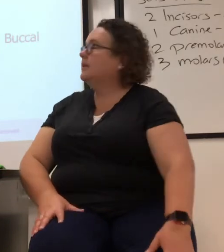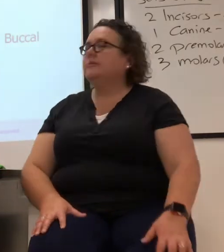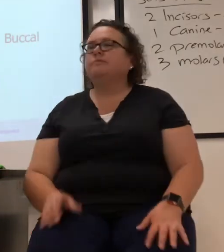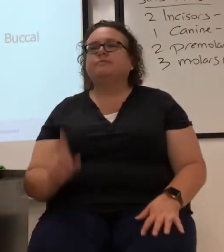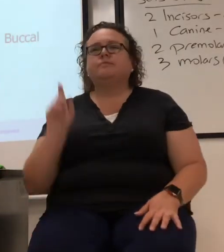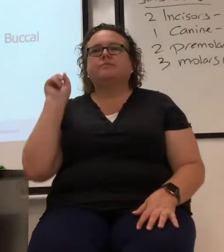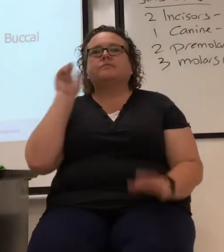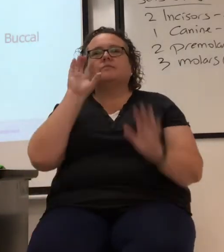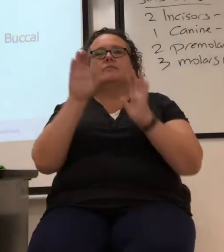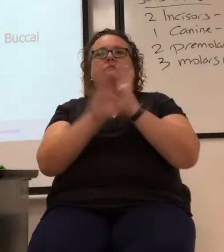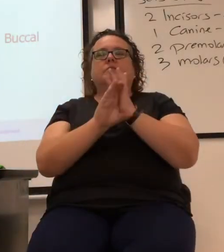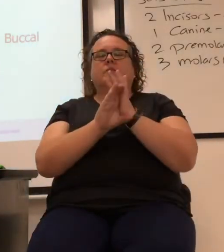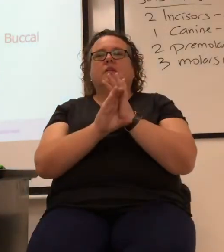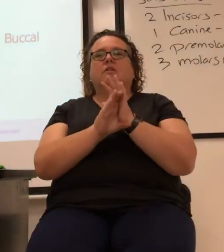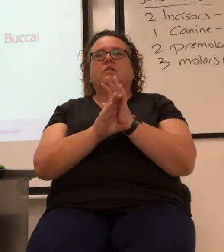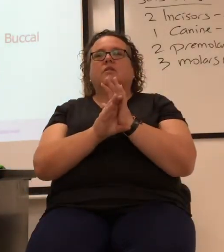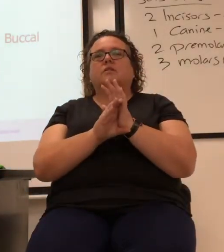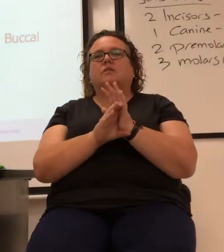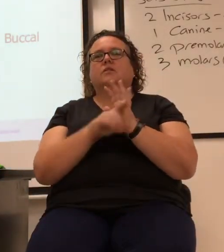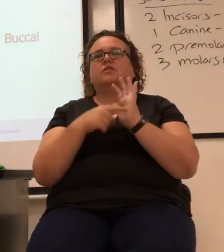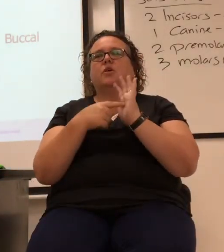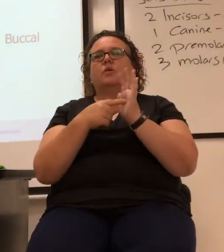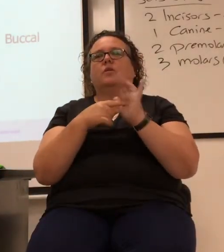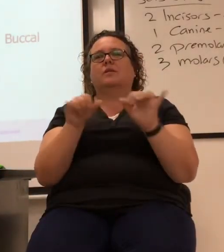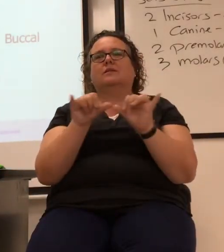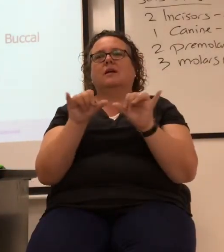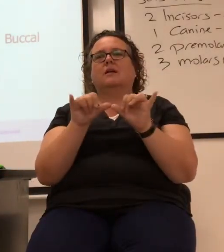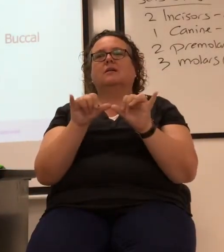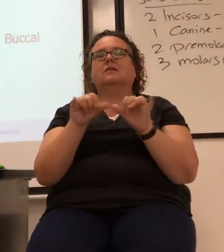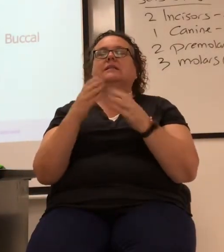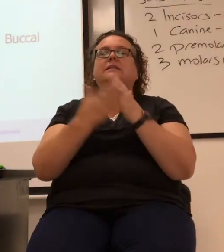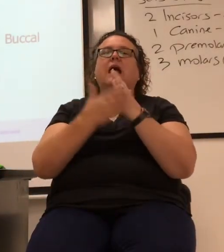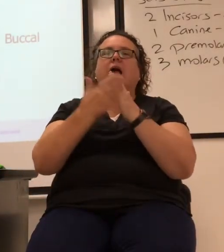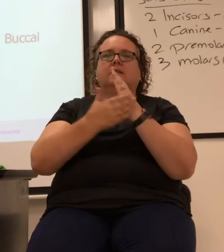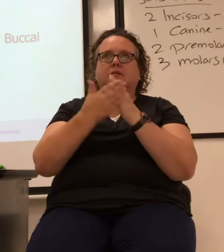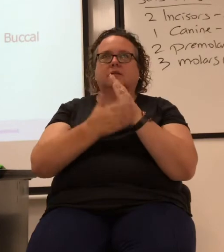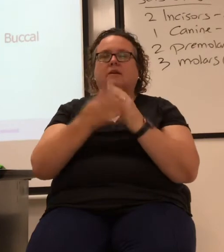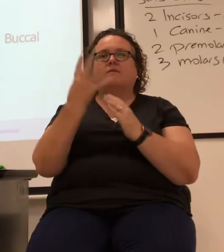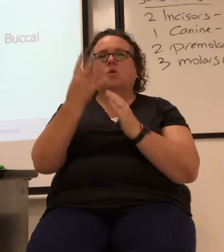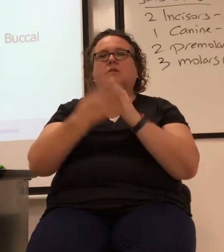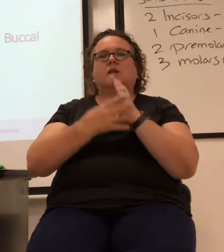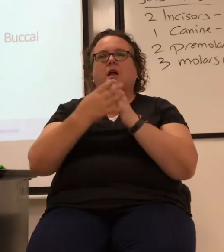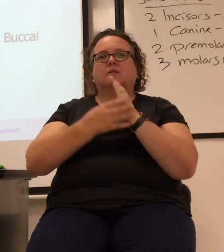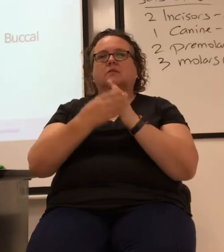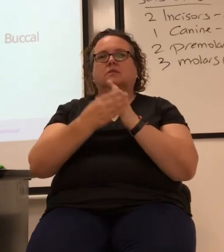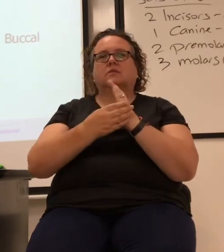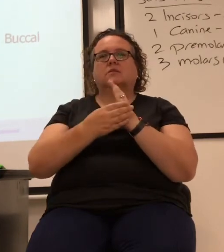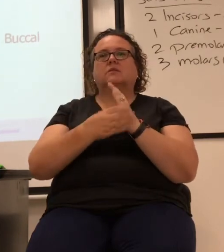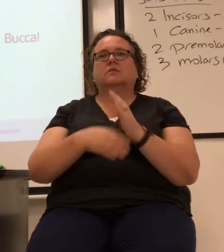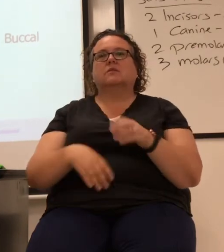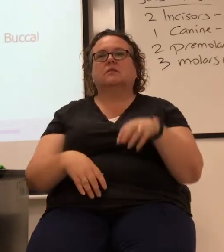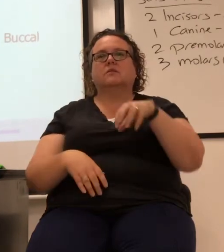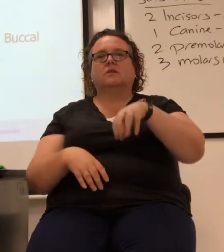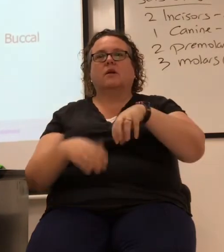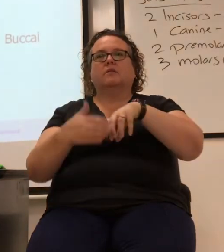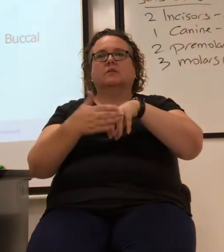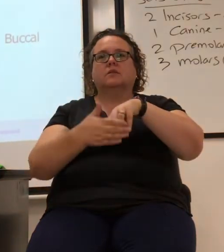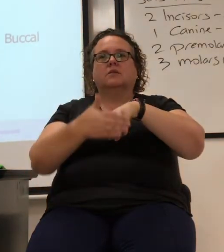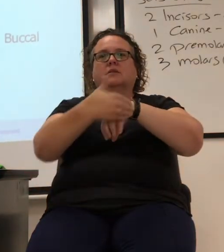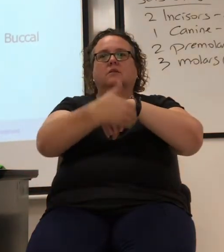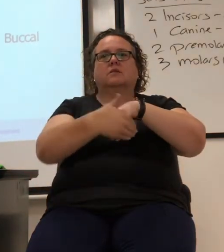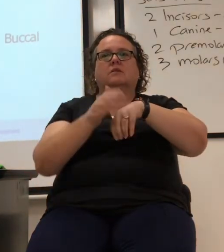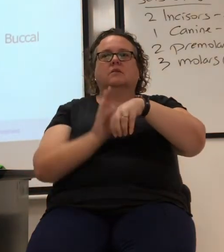well, it's showing you the sides, 4 sides of a tooth. Mesial, distal,